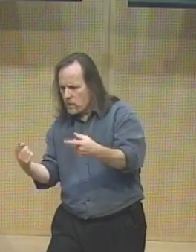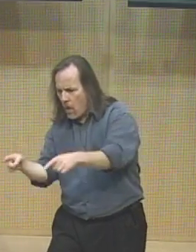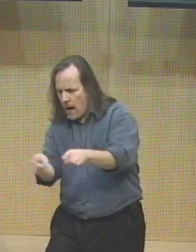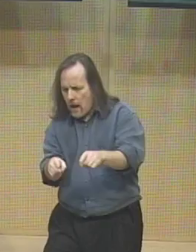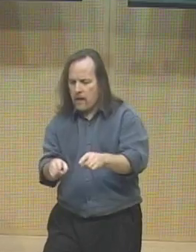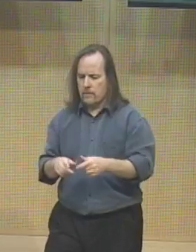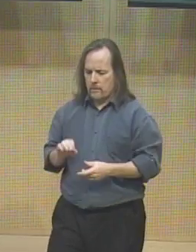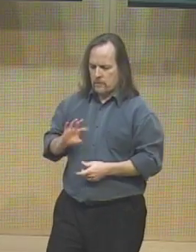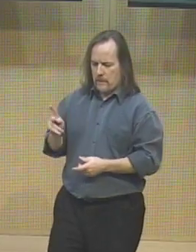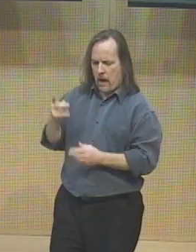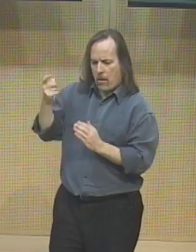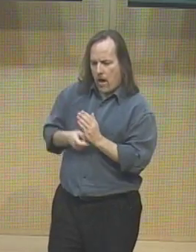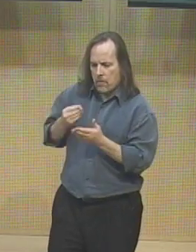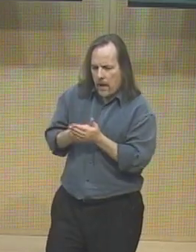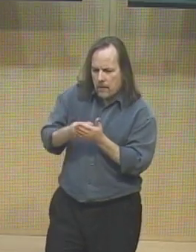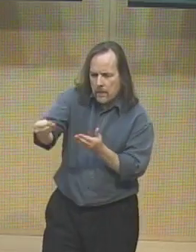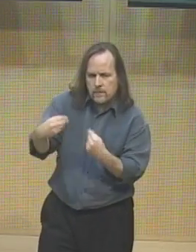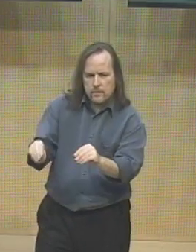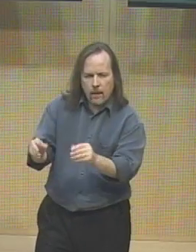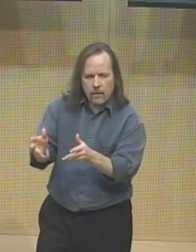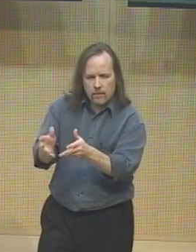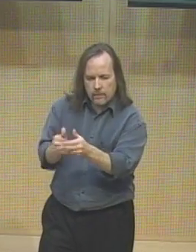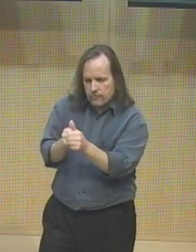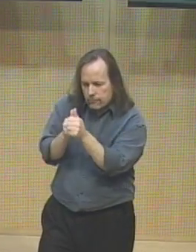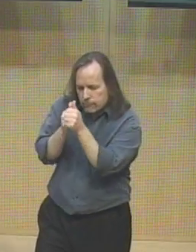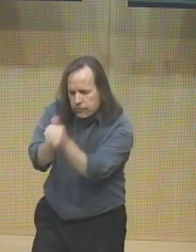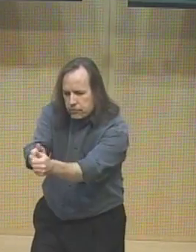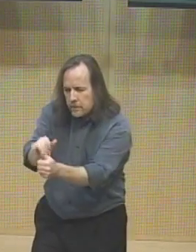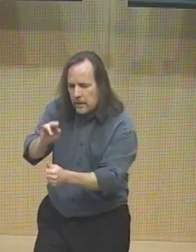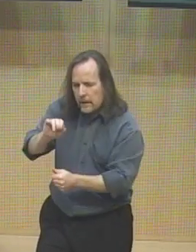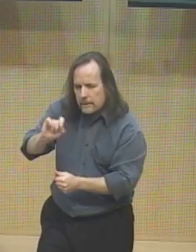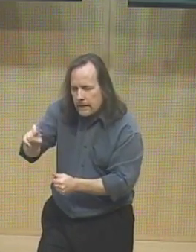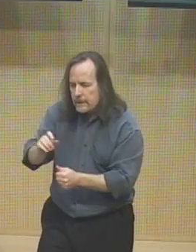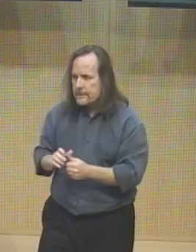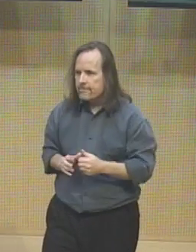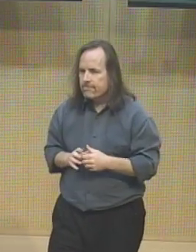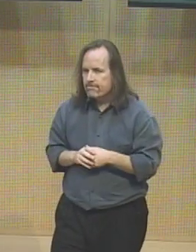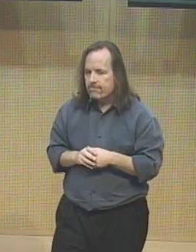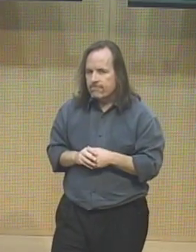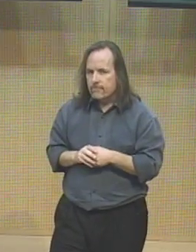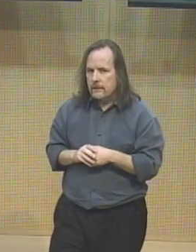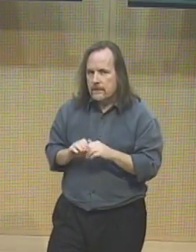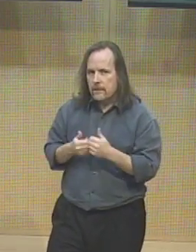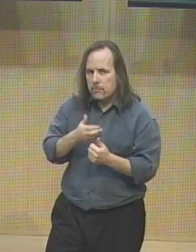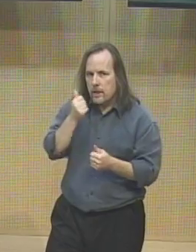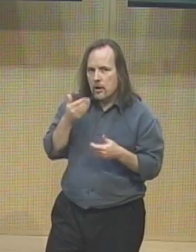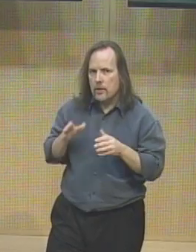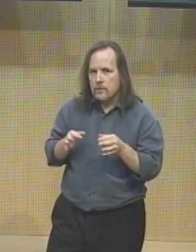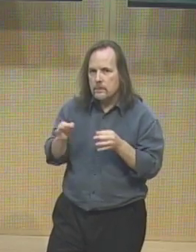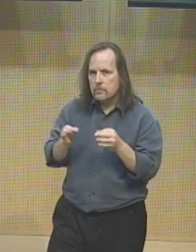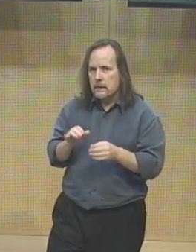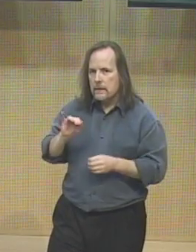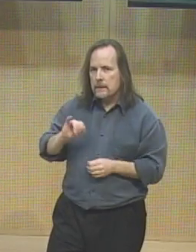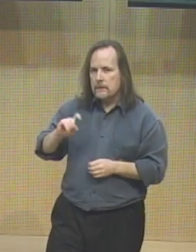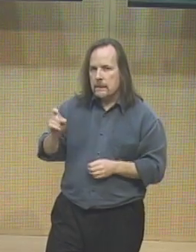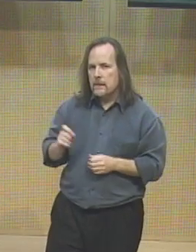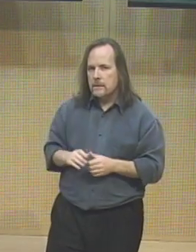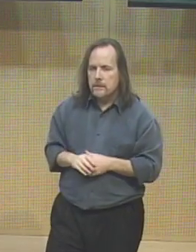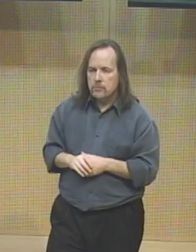The passive investor is looking at doing some math. Let me see. Think